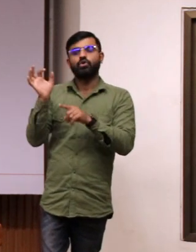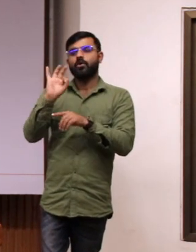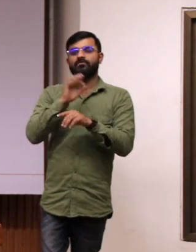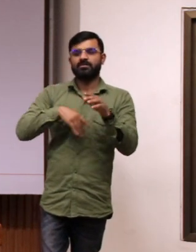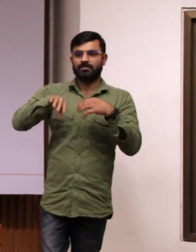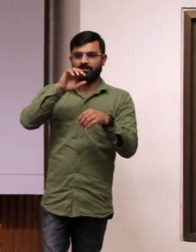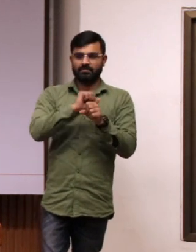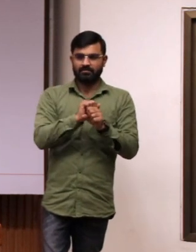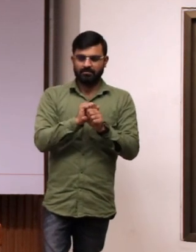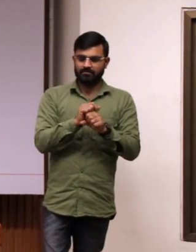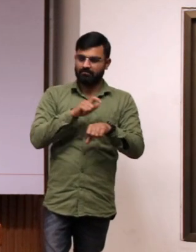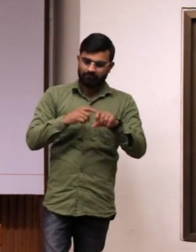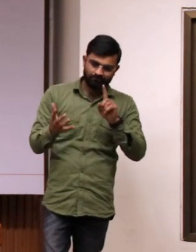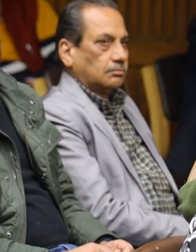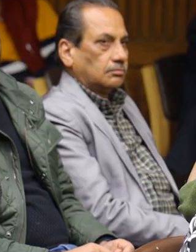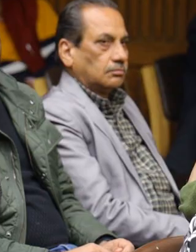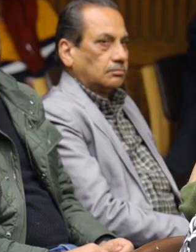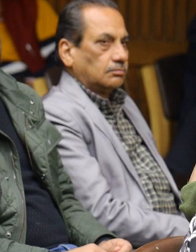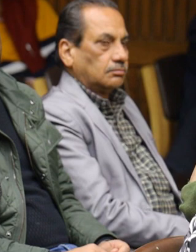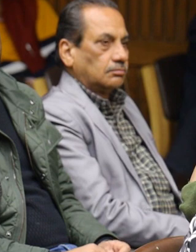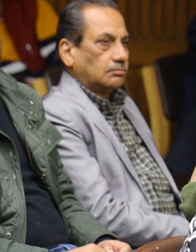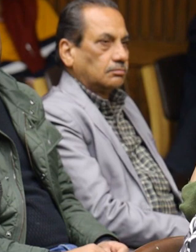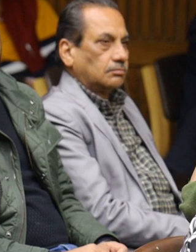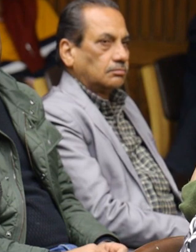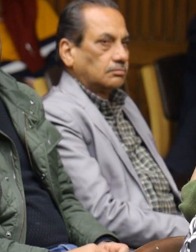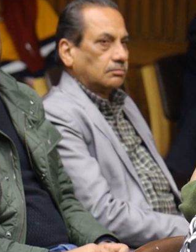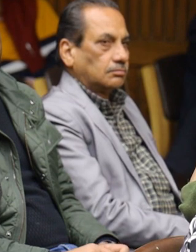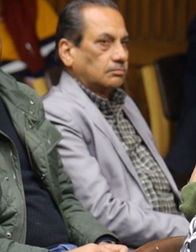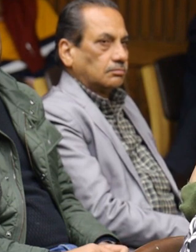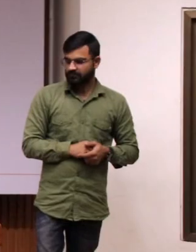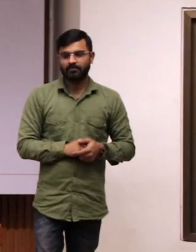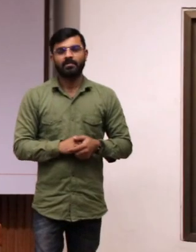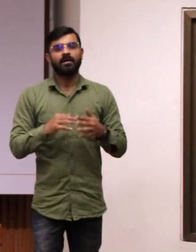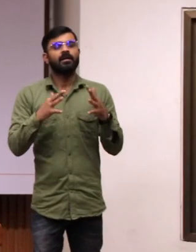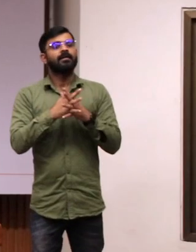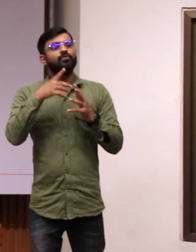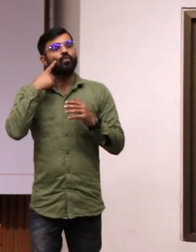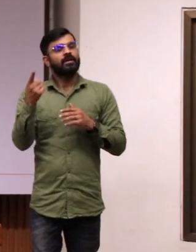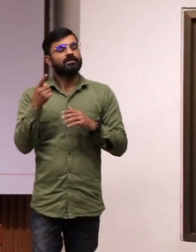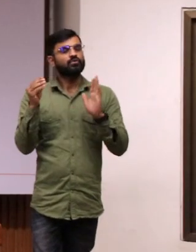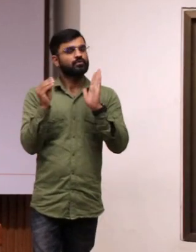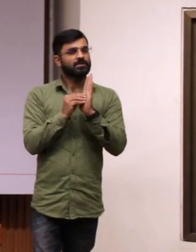office. Hardly you find time to go in the field. So, sir, you mentioned WI. So